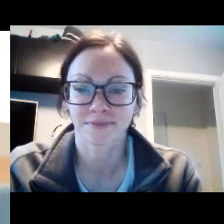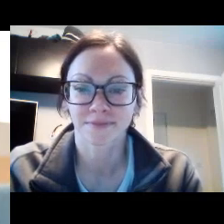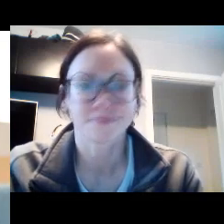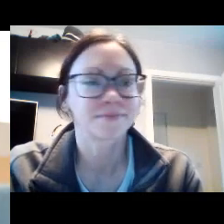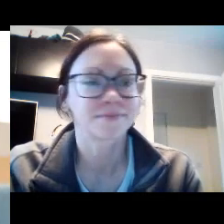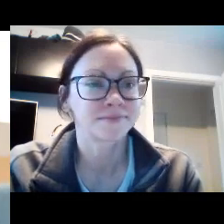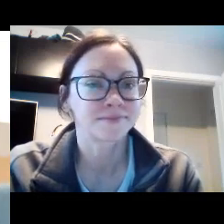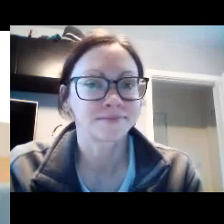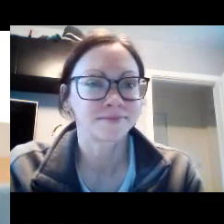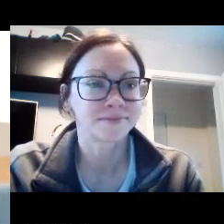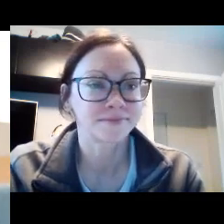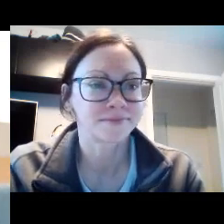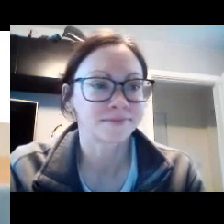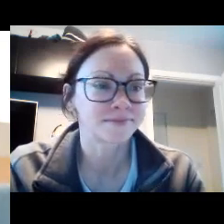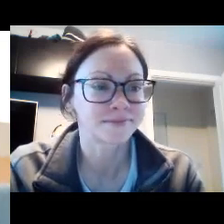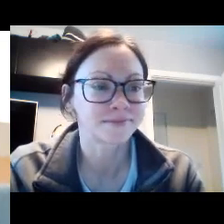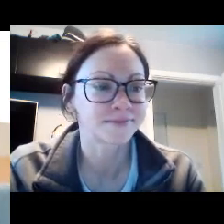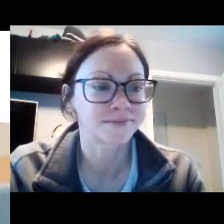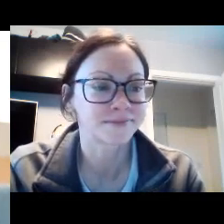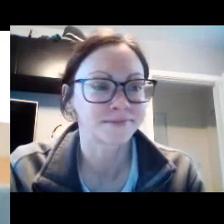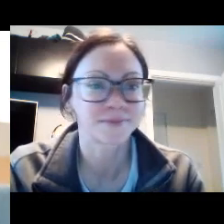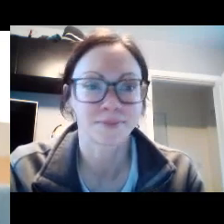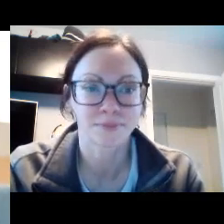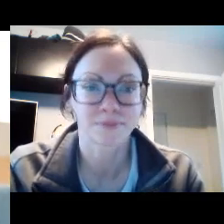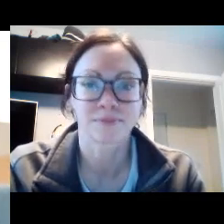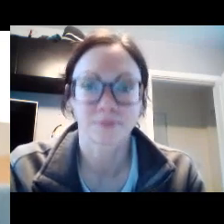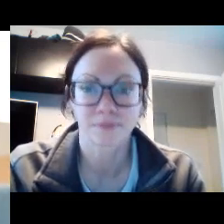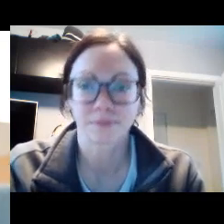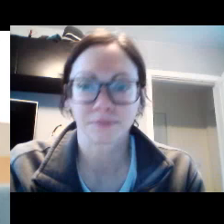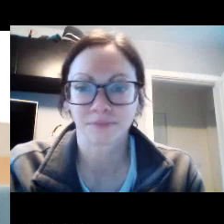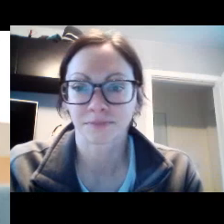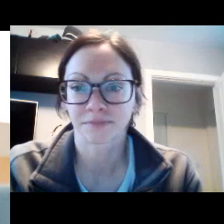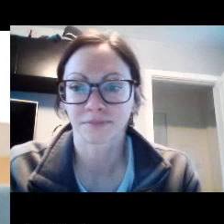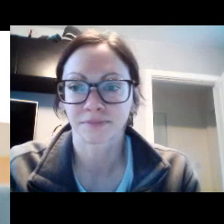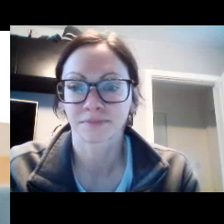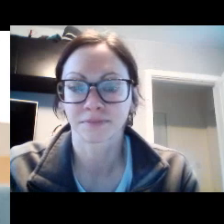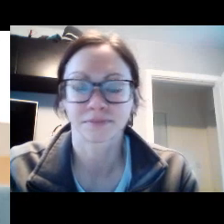Afternoon, everyone. Let's give it another 10 seconds before we start.